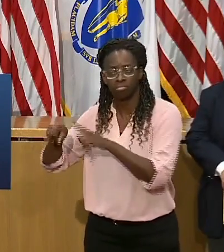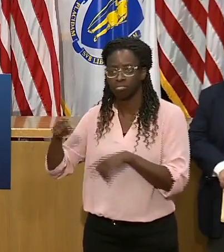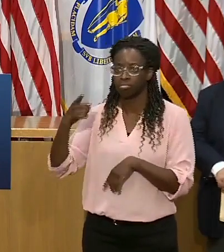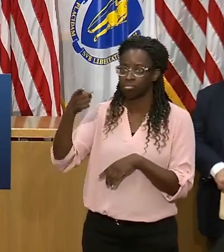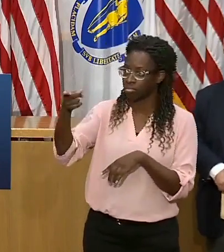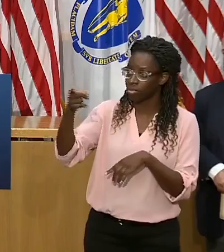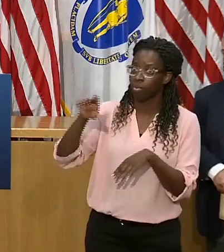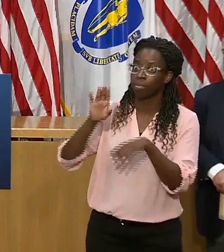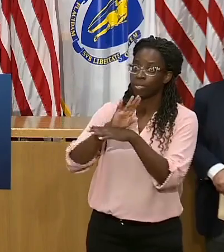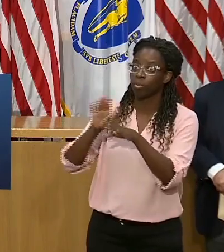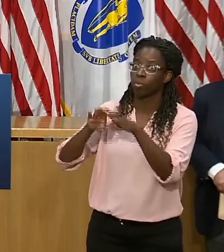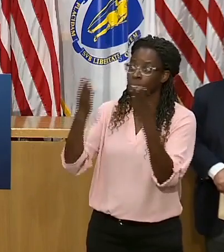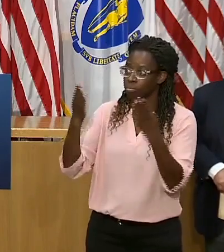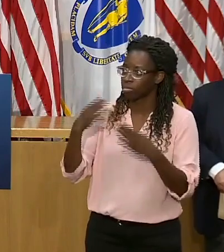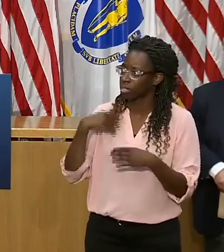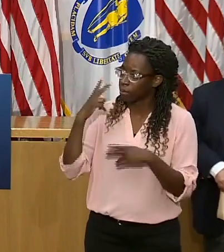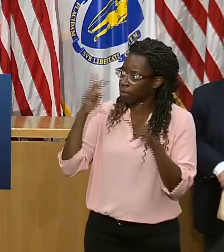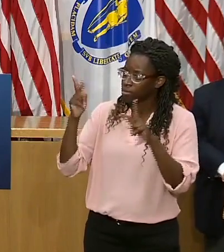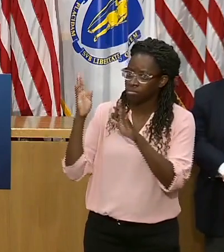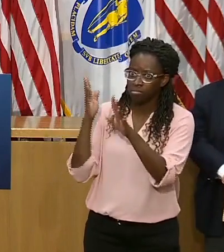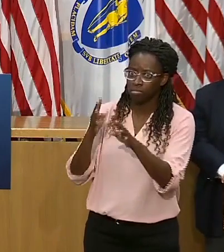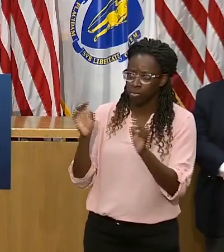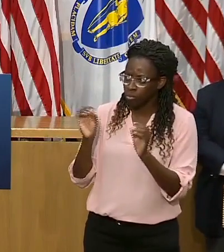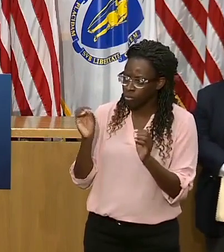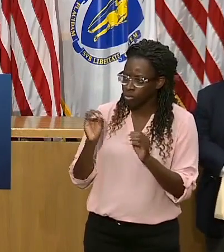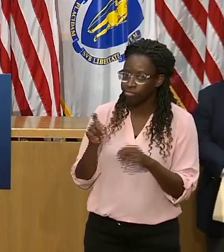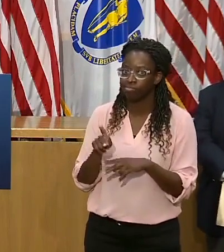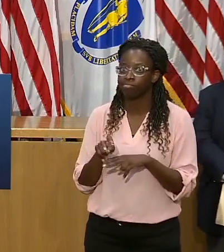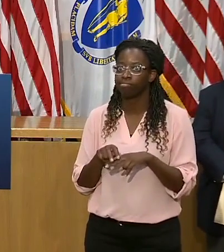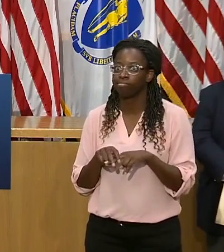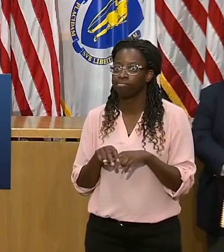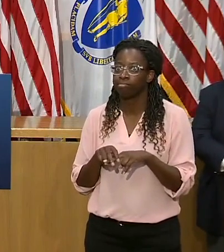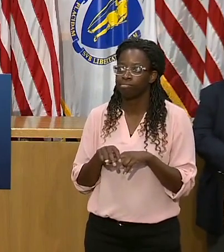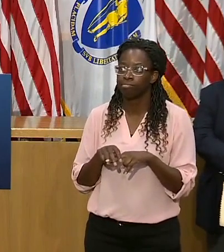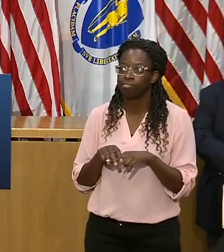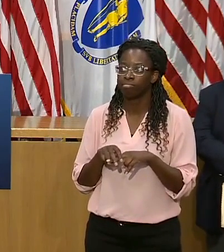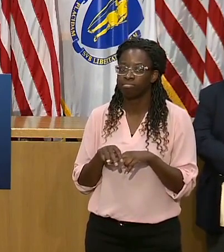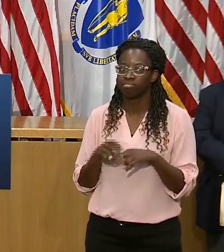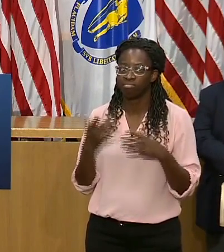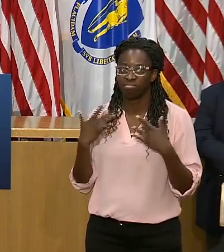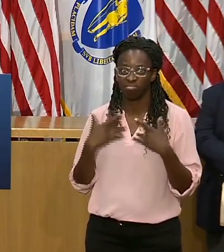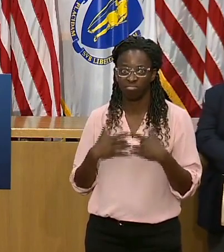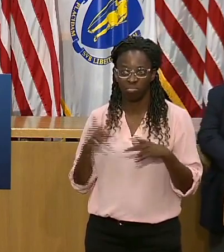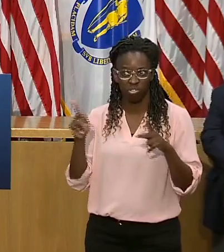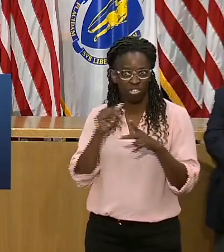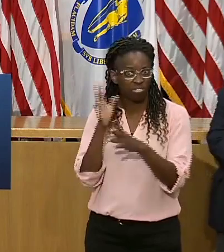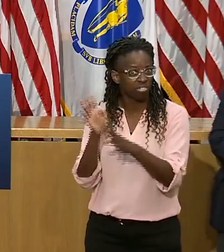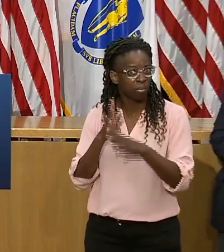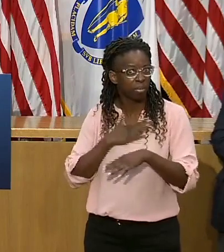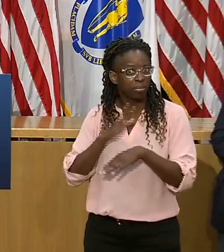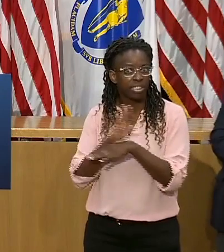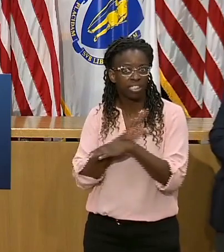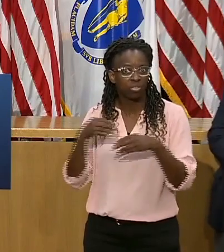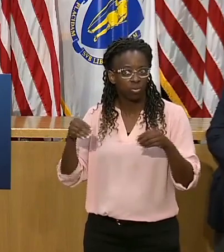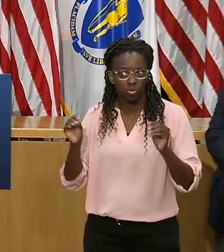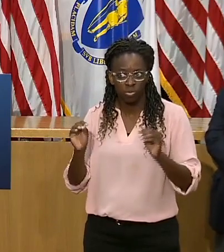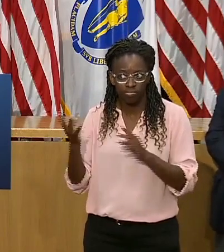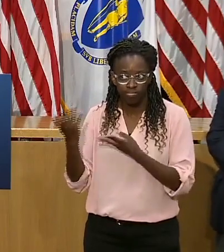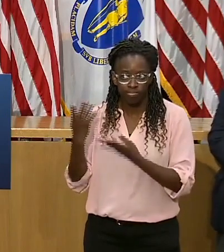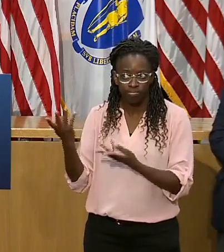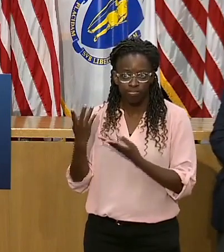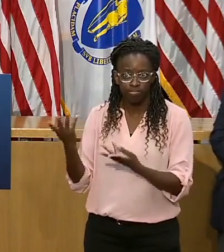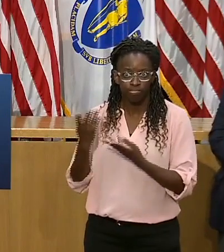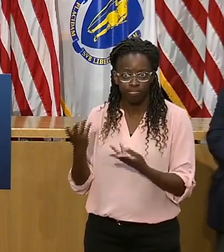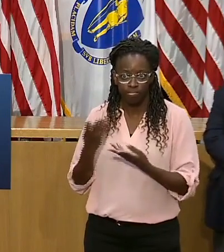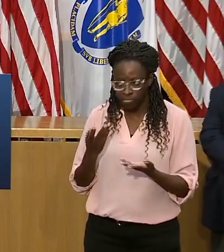we have seen, and I spoke about this yesterday, we have seen foot traffic come back in many